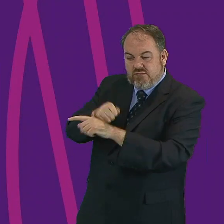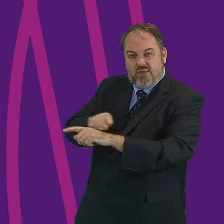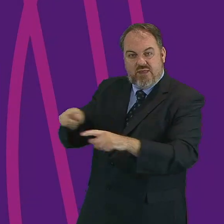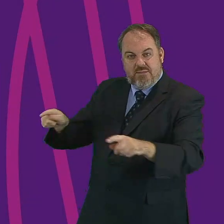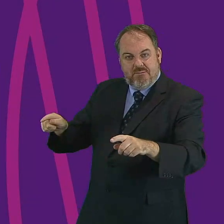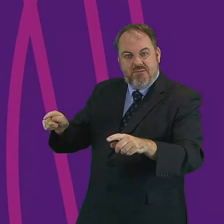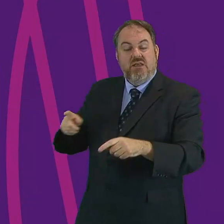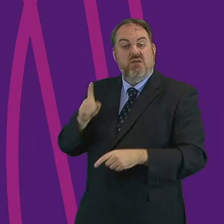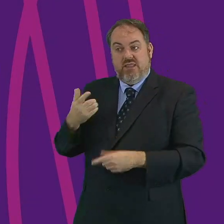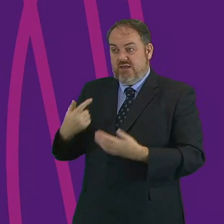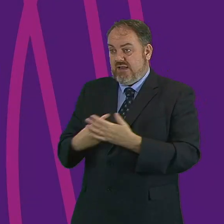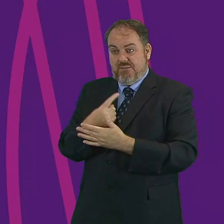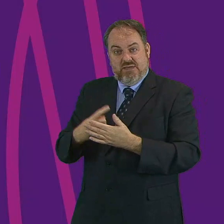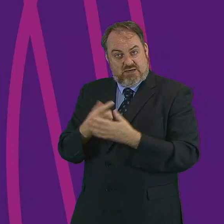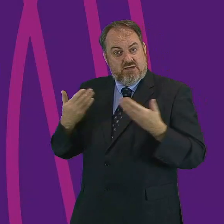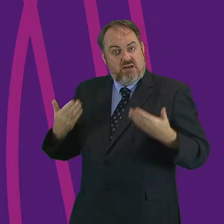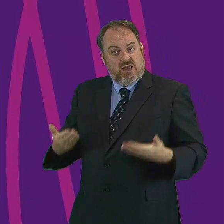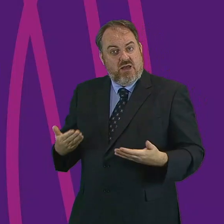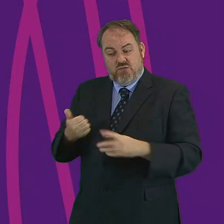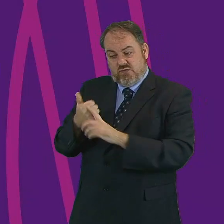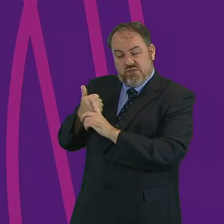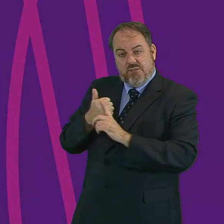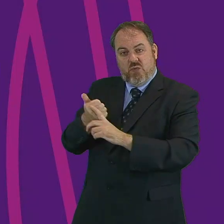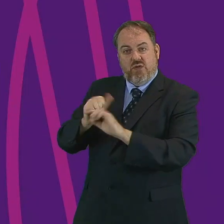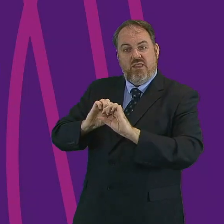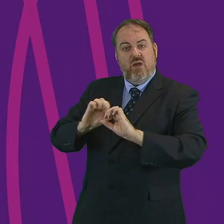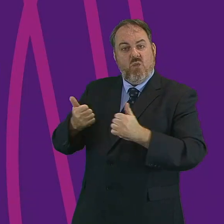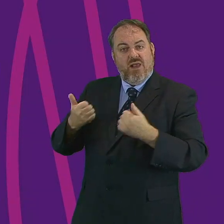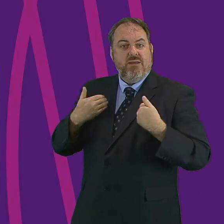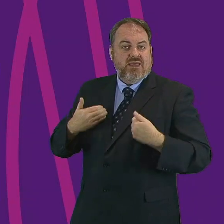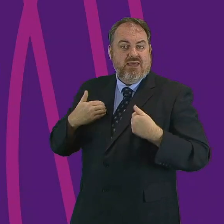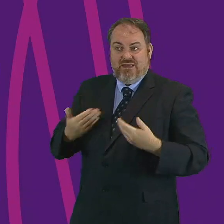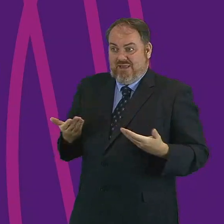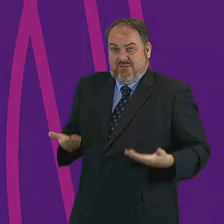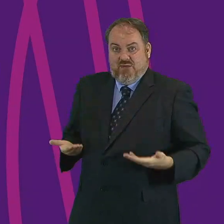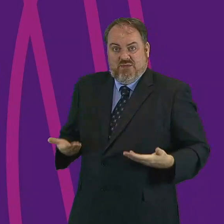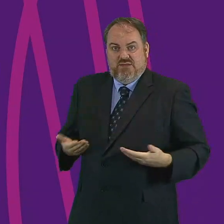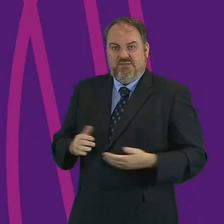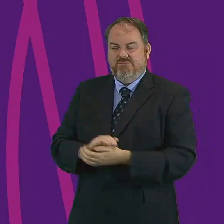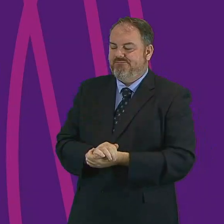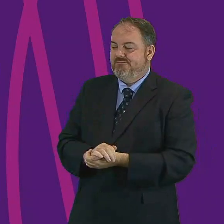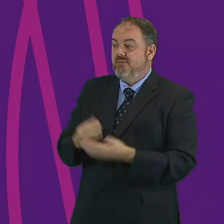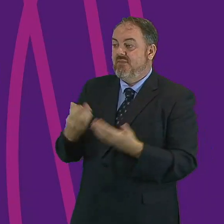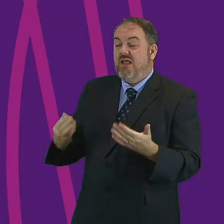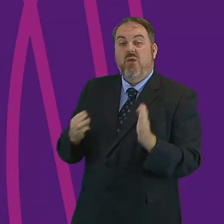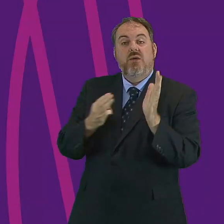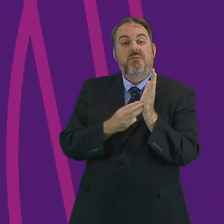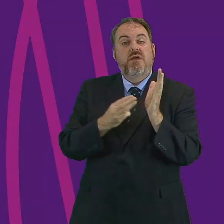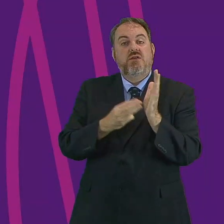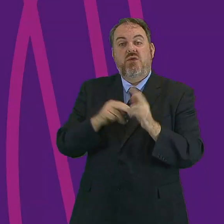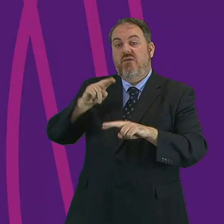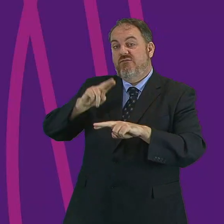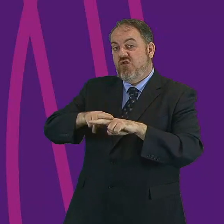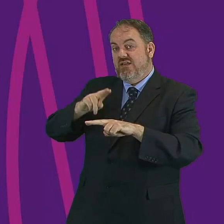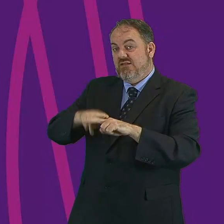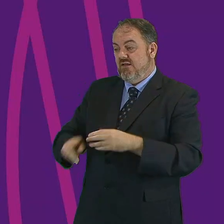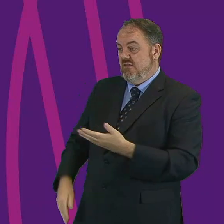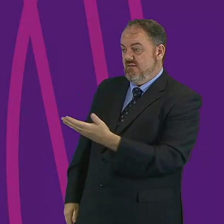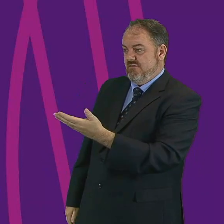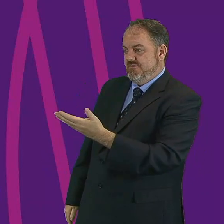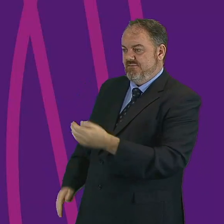recruitment of more teachers. That will fund around 1,400 additional teachers and 200 support staff this year, which we hope will